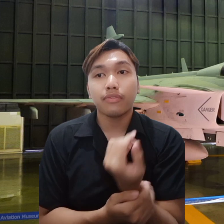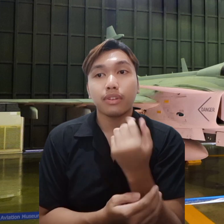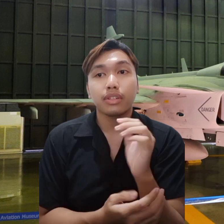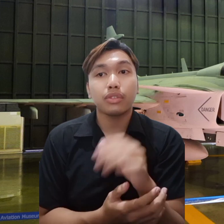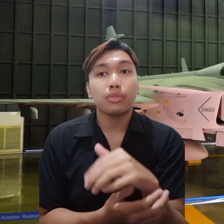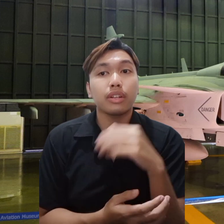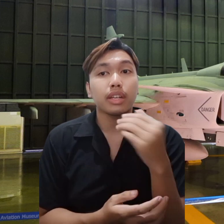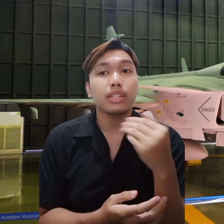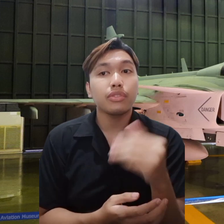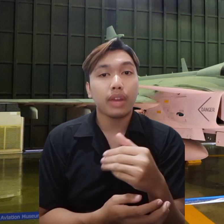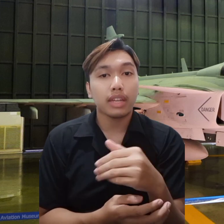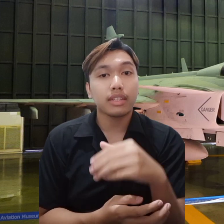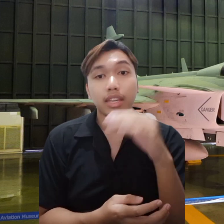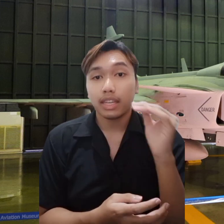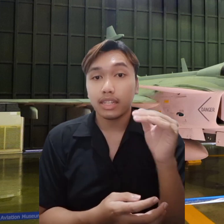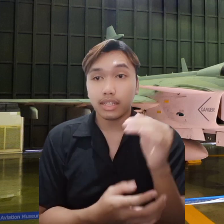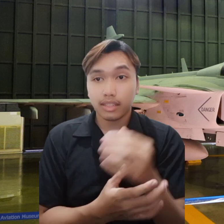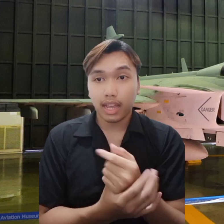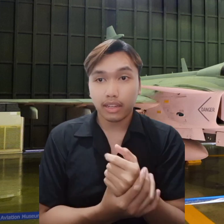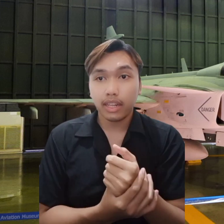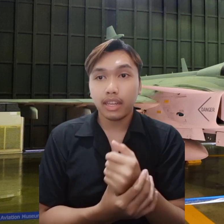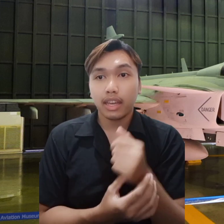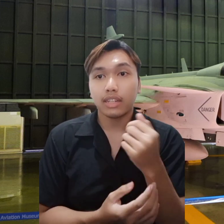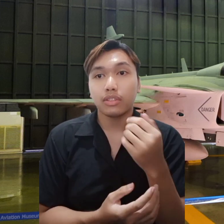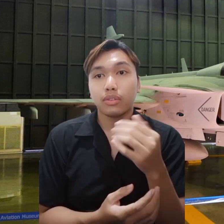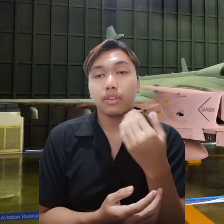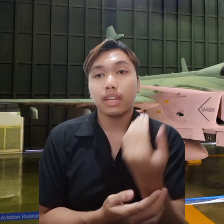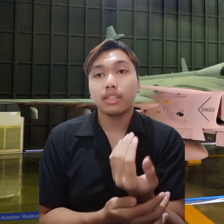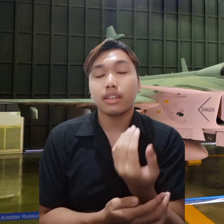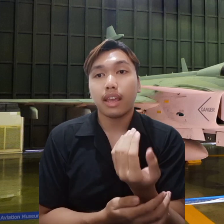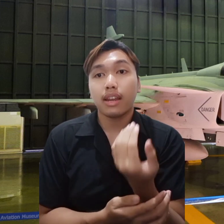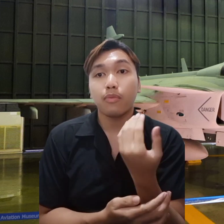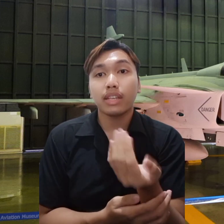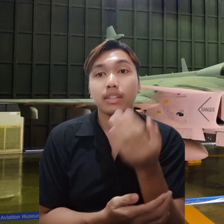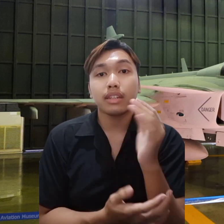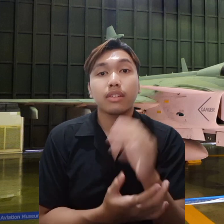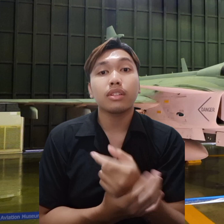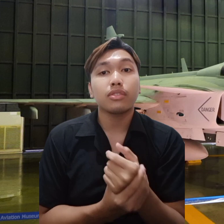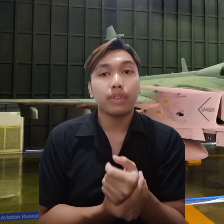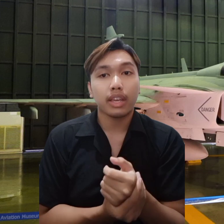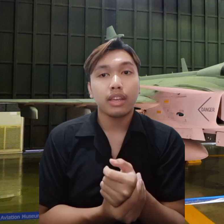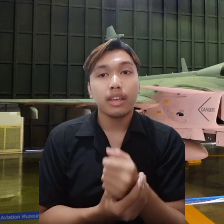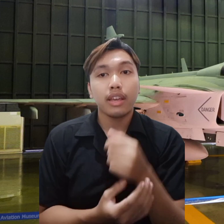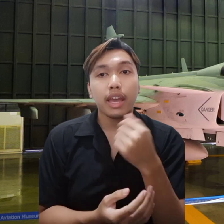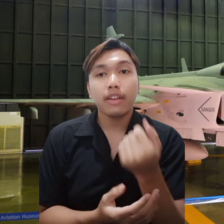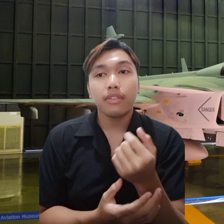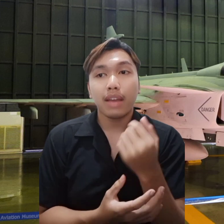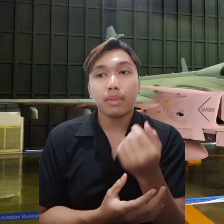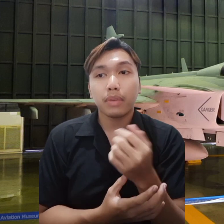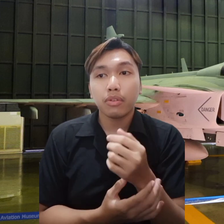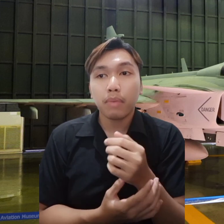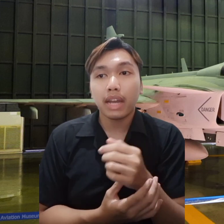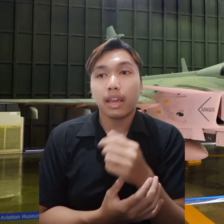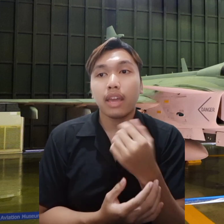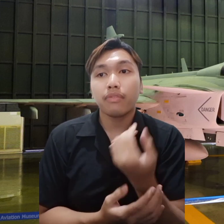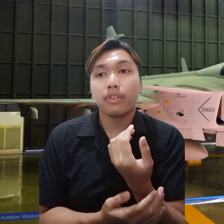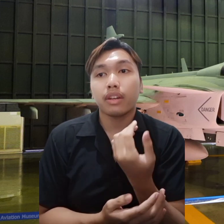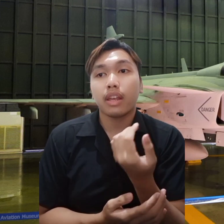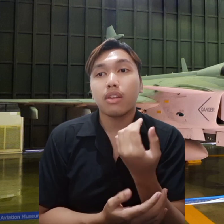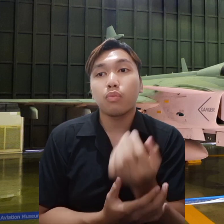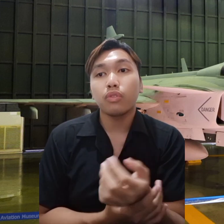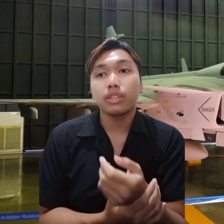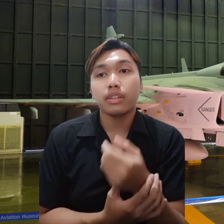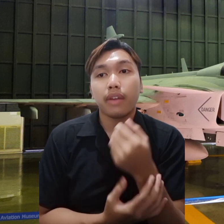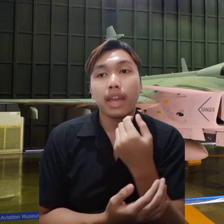attraction for the thought and interest in the study and the donation and elevation in Australia. Aircraft are built by the Air Force,